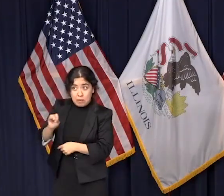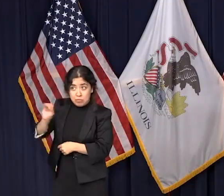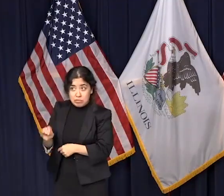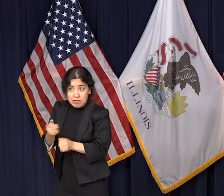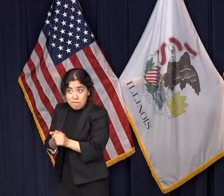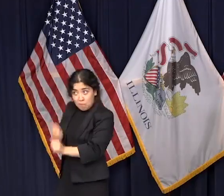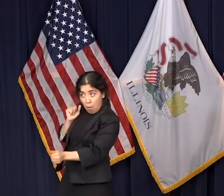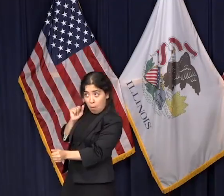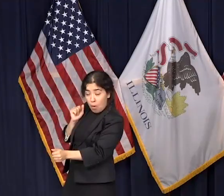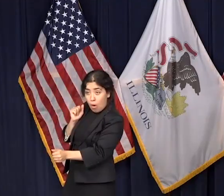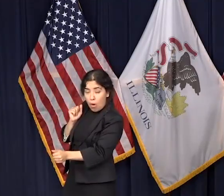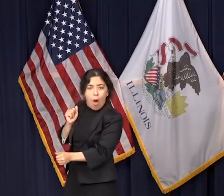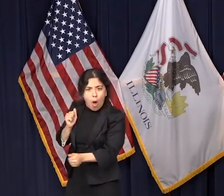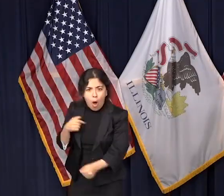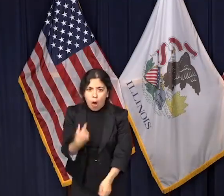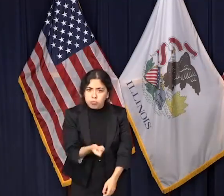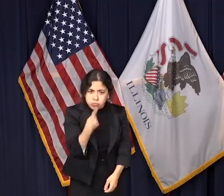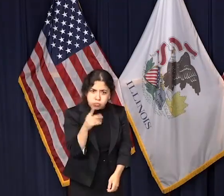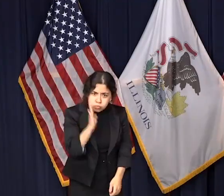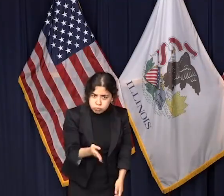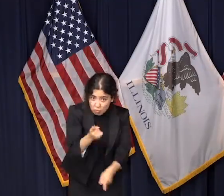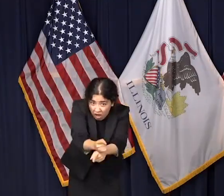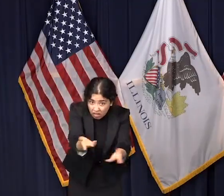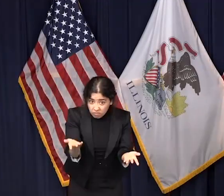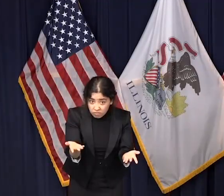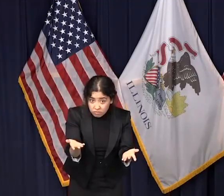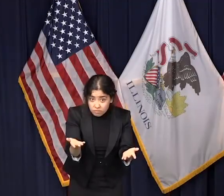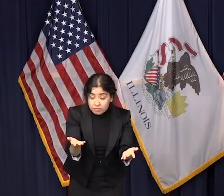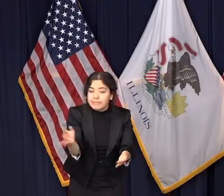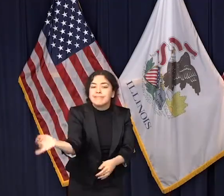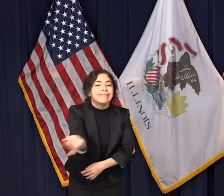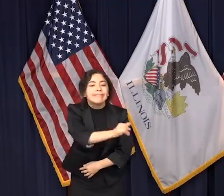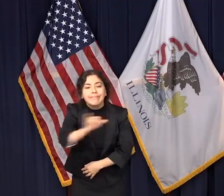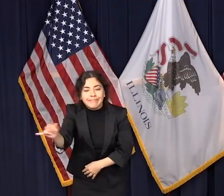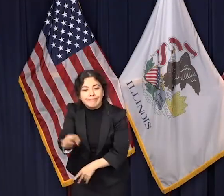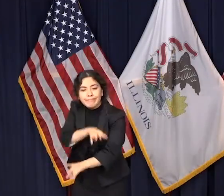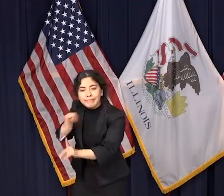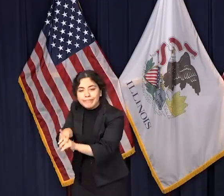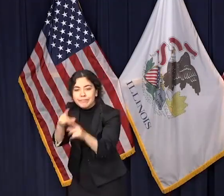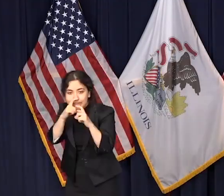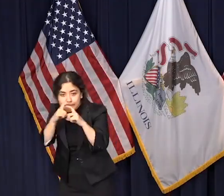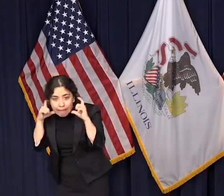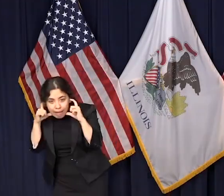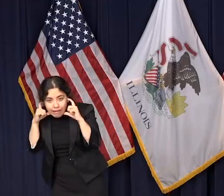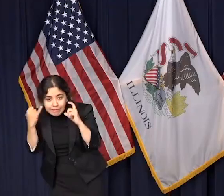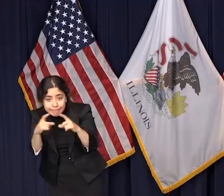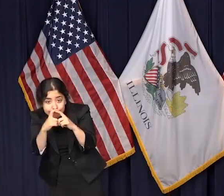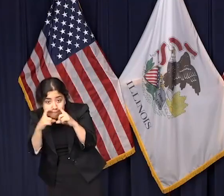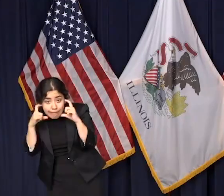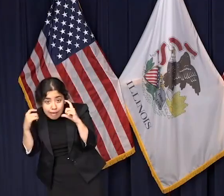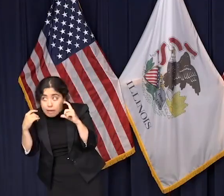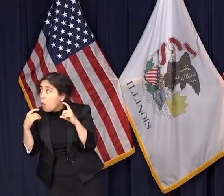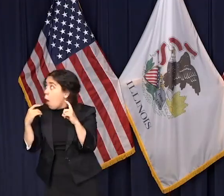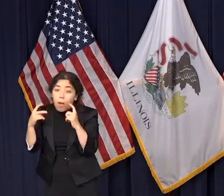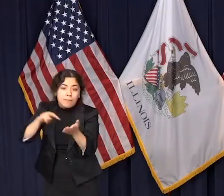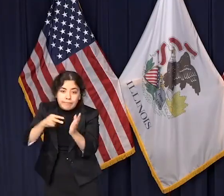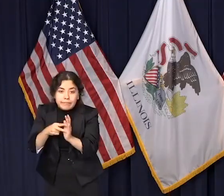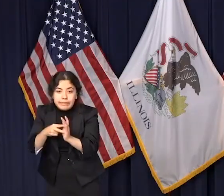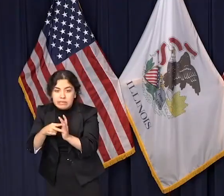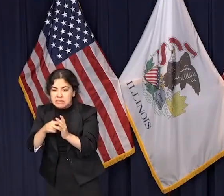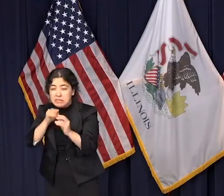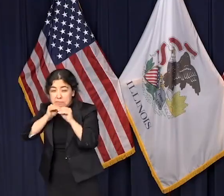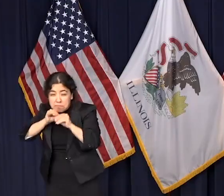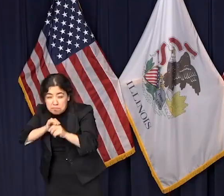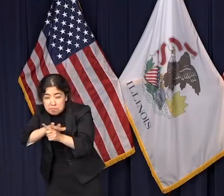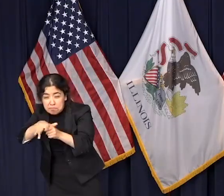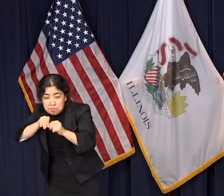would do it. And that's what happens when people wear masks. We reduce the likelihood of transmission by 80%. Let's just do